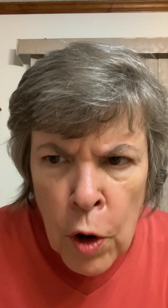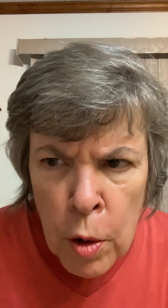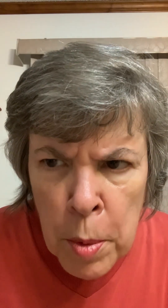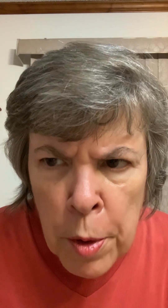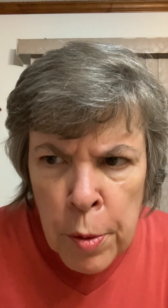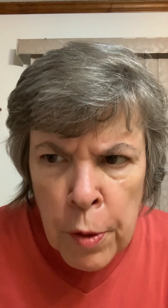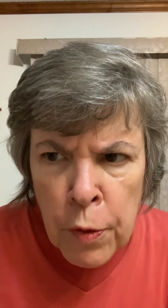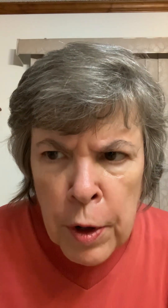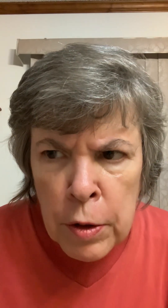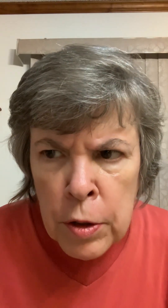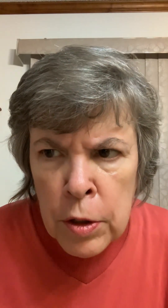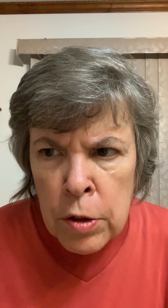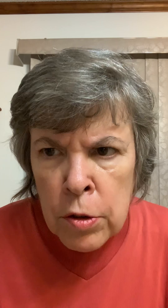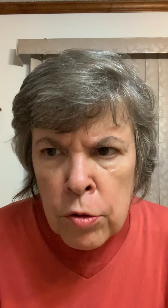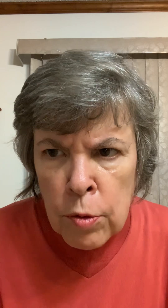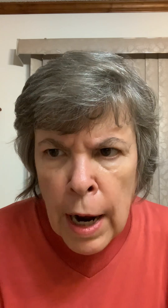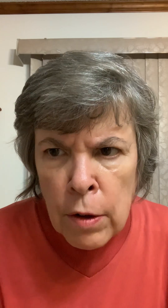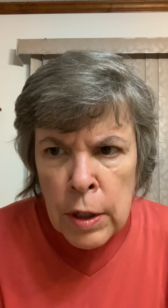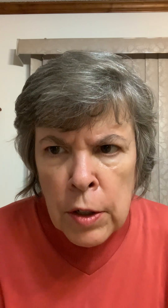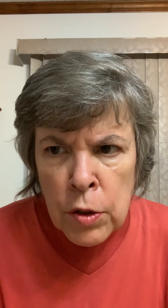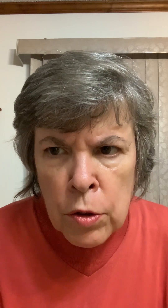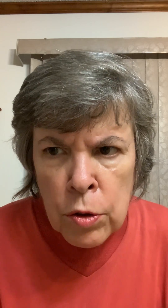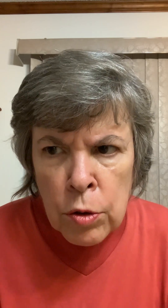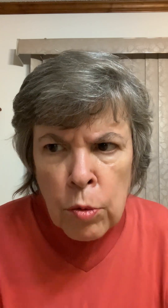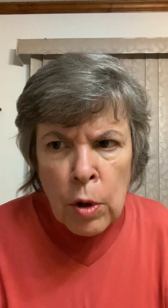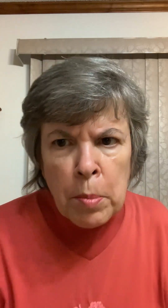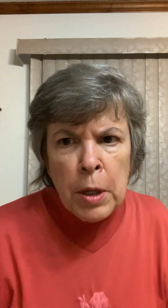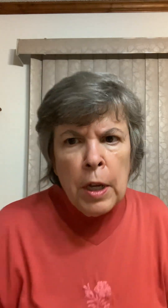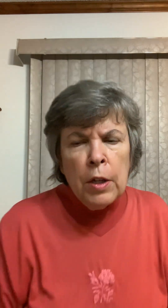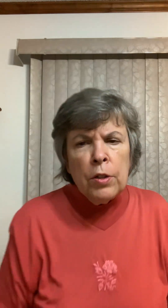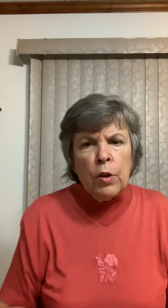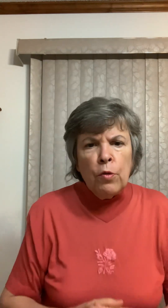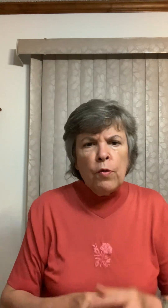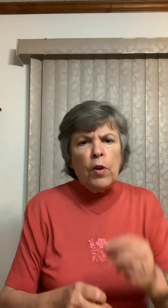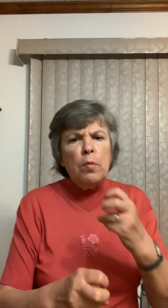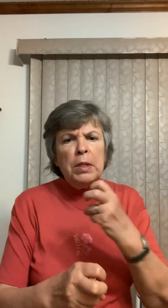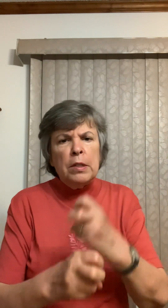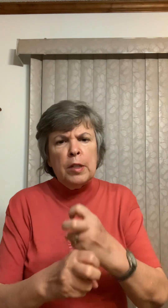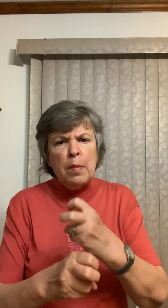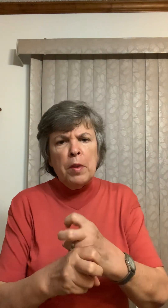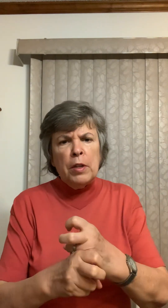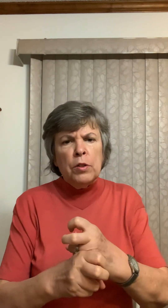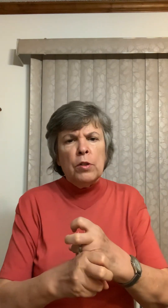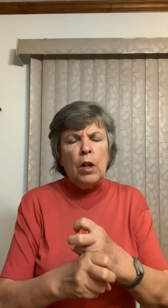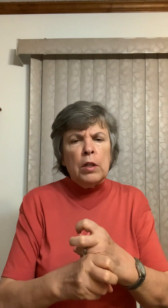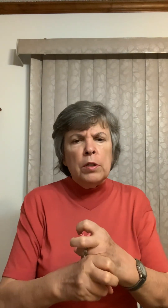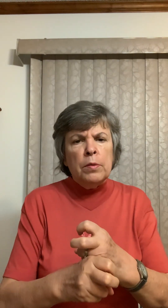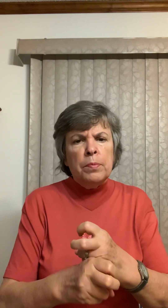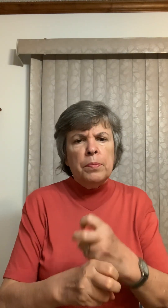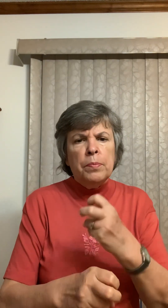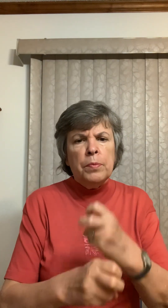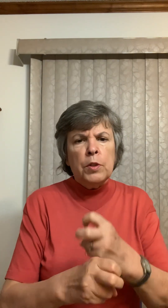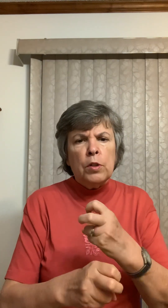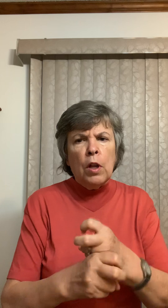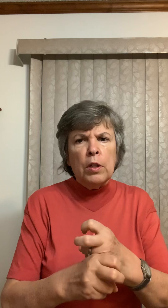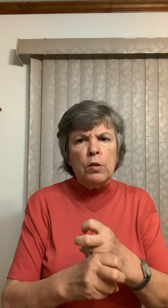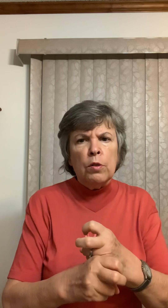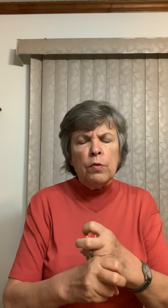Firm through the fiercest drought and storm. So firm is the same thing as solid. Solid or